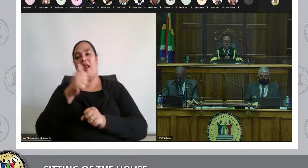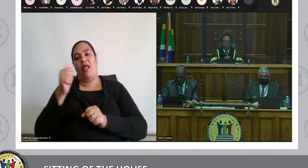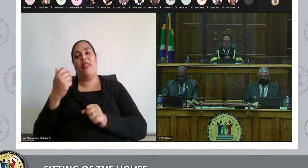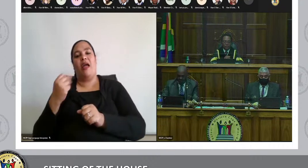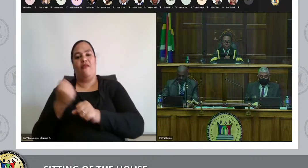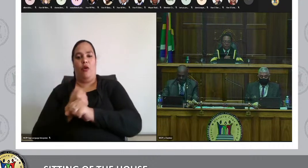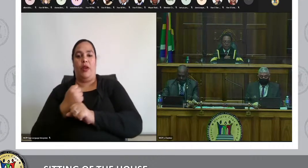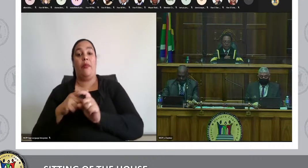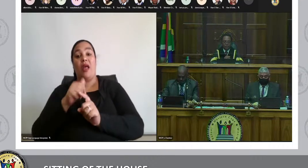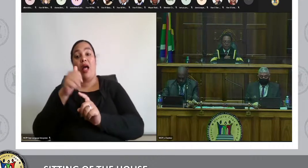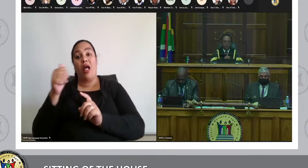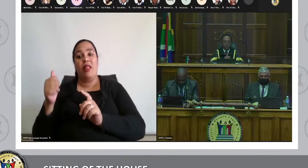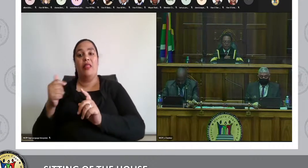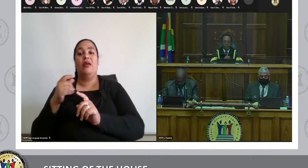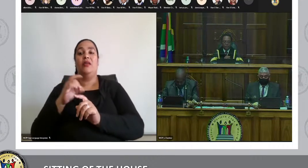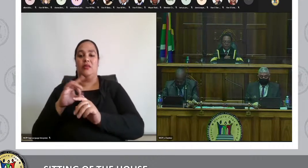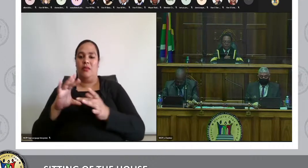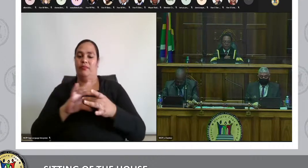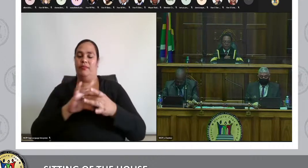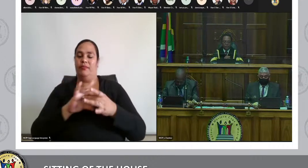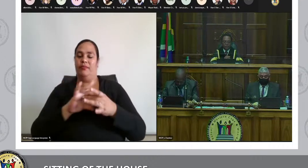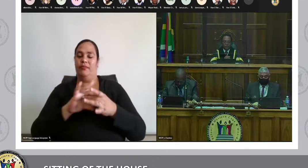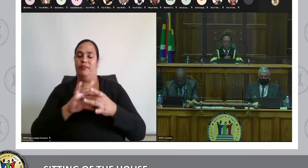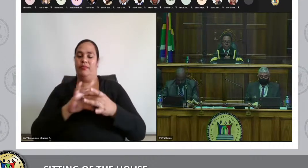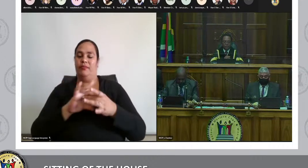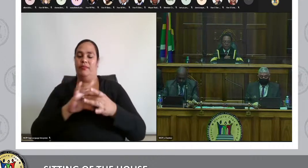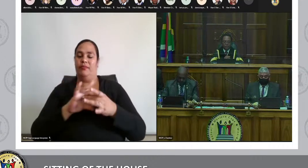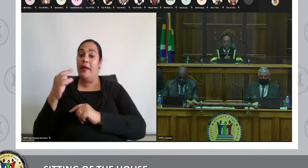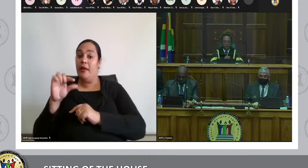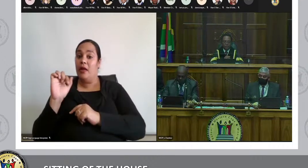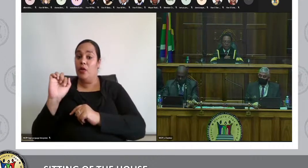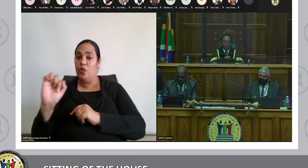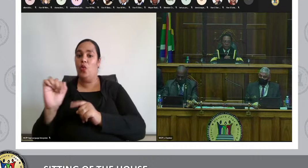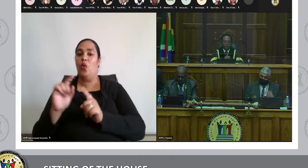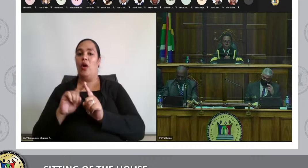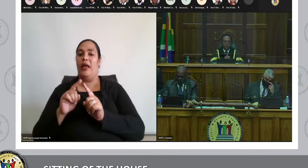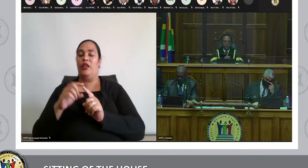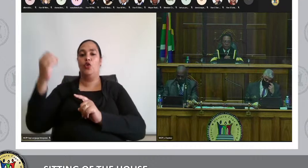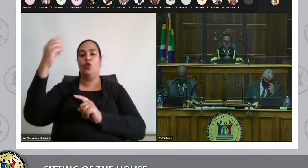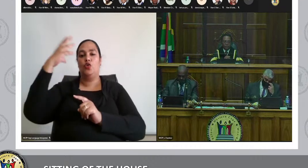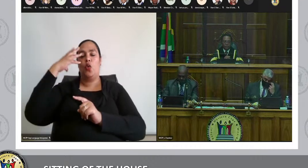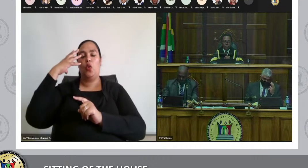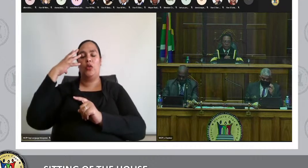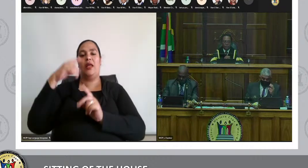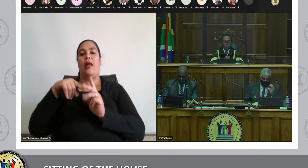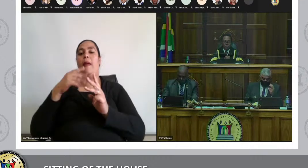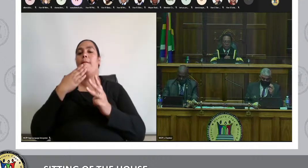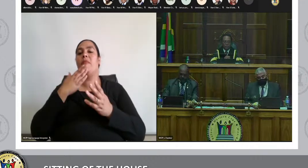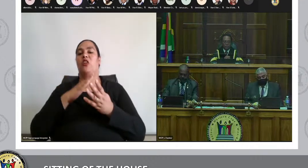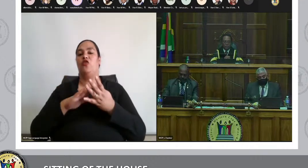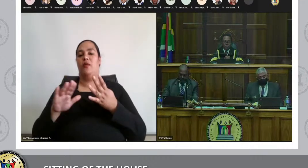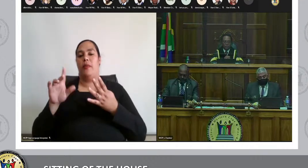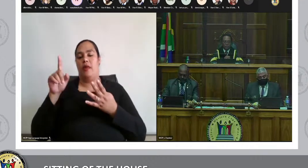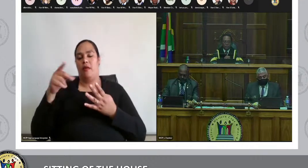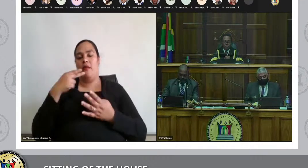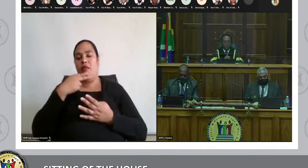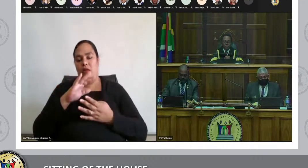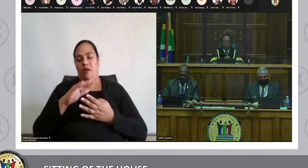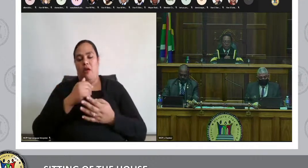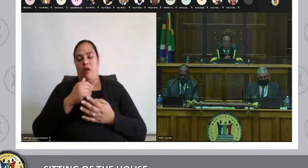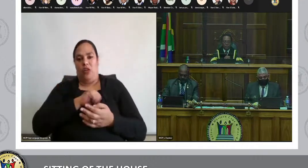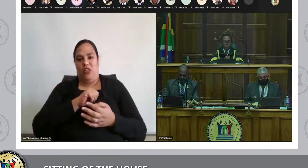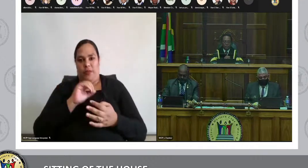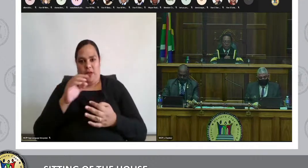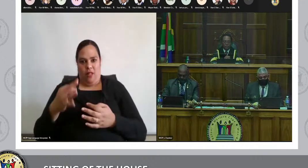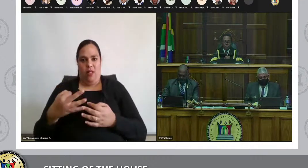of them are attached to the existing hospital besides the Bracken Gate, the Sonstral and the Lendegeer and Mitchells Plain hospitals.